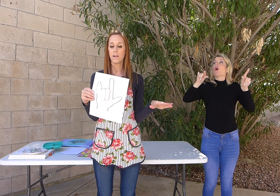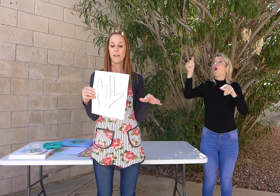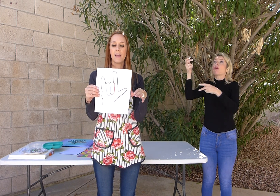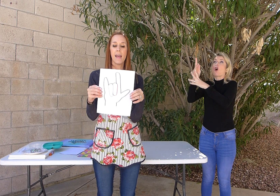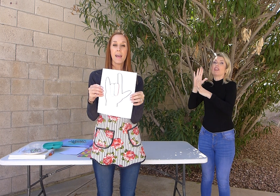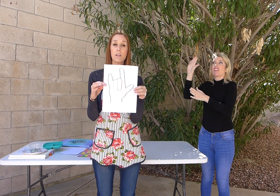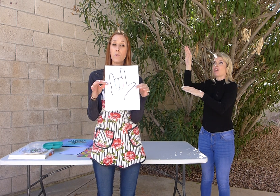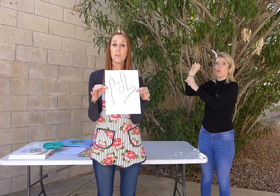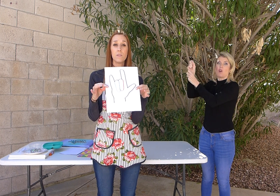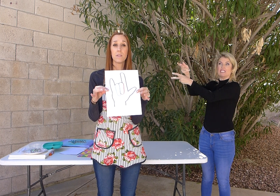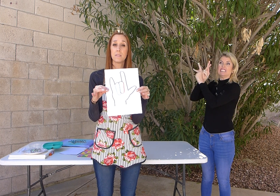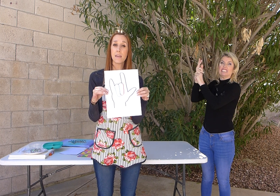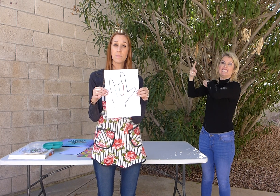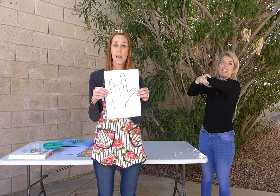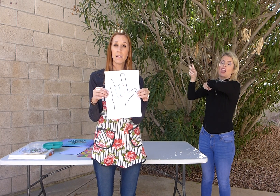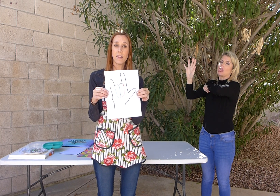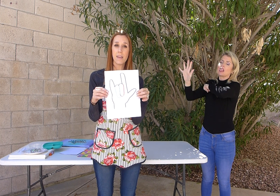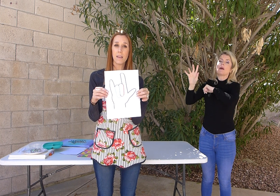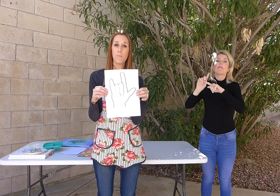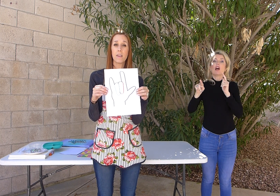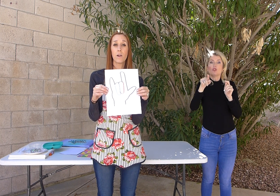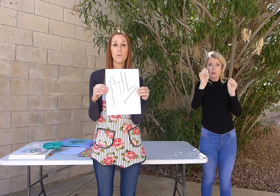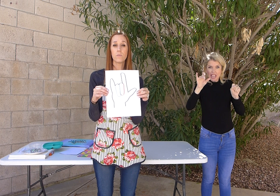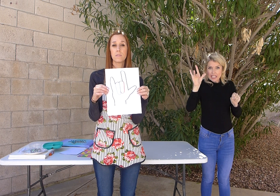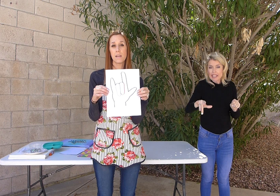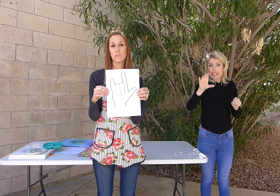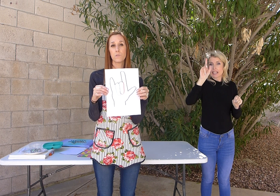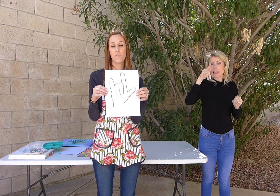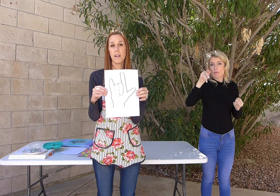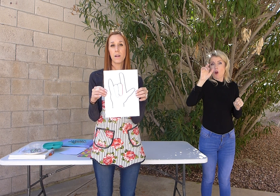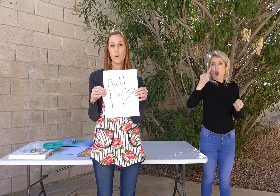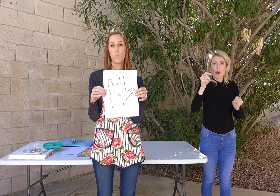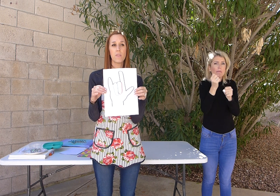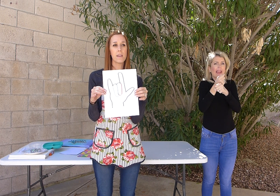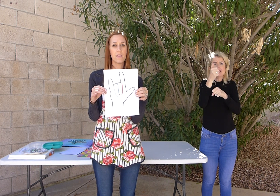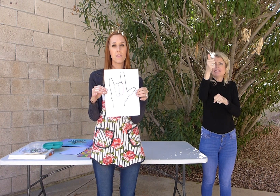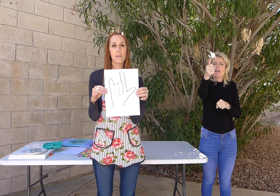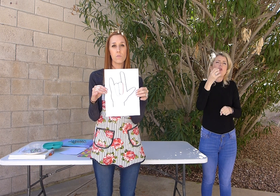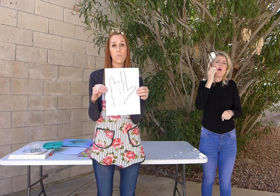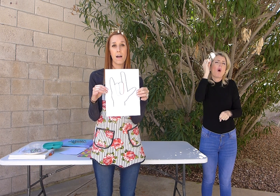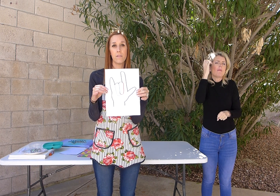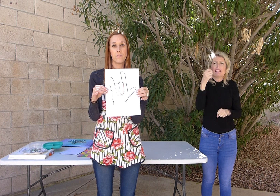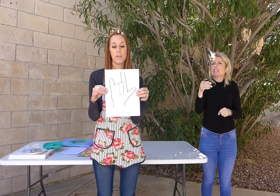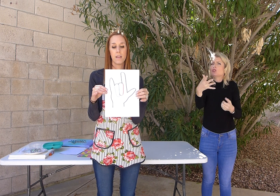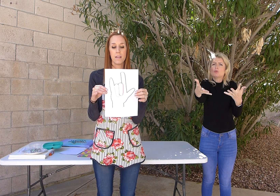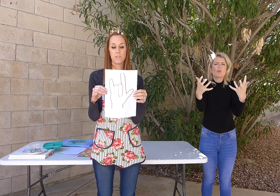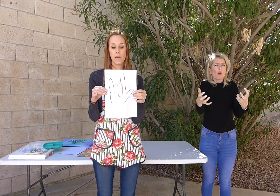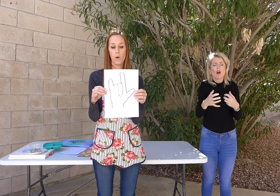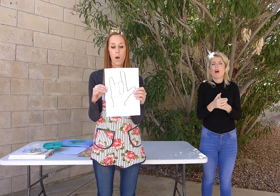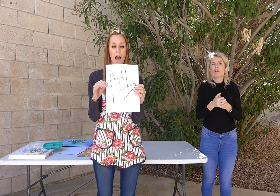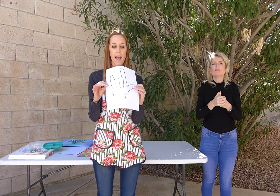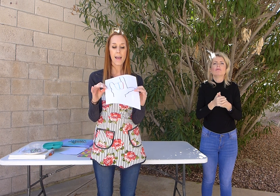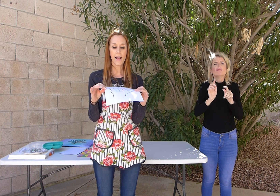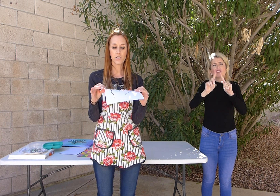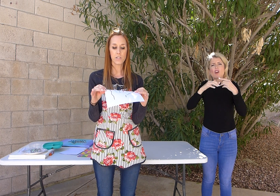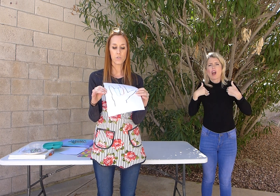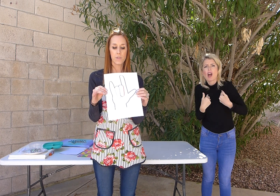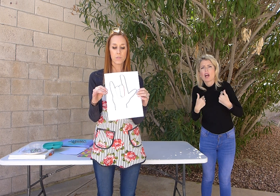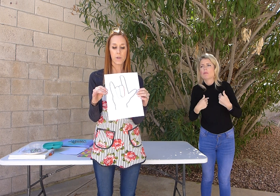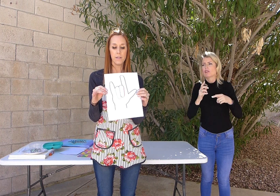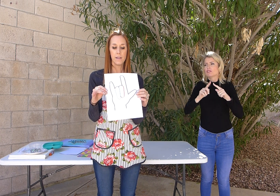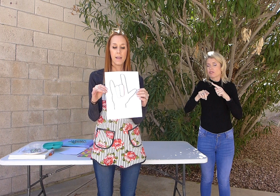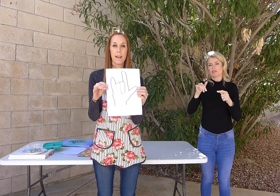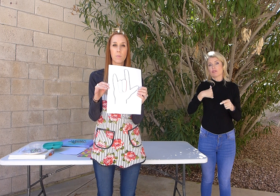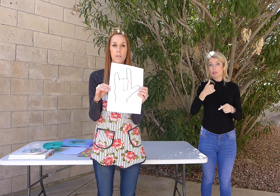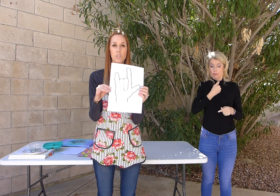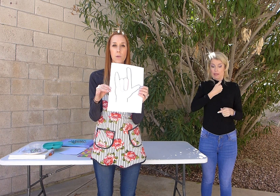artist's work. And you can do the same technique and make your own stencils right at home with anything that you love. So I actually drew